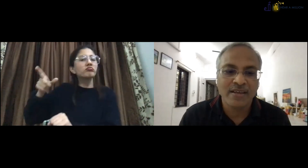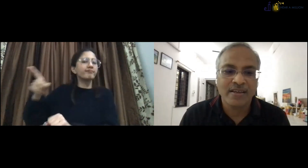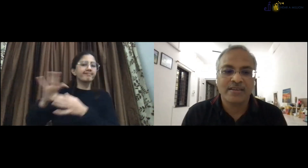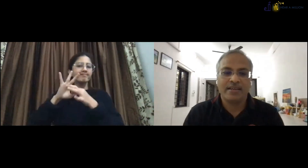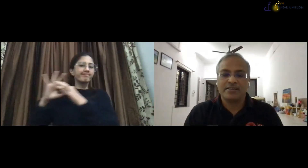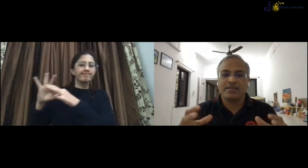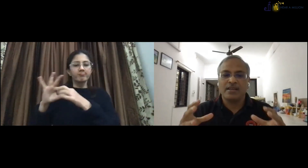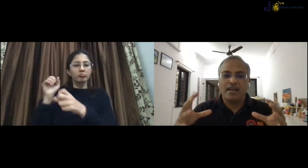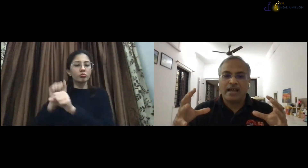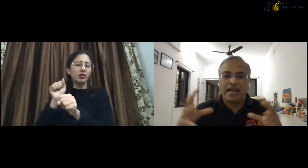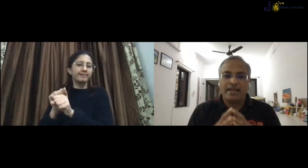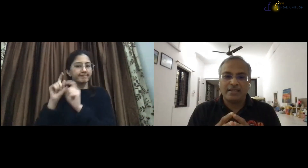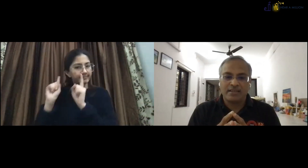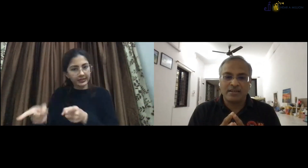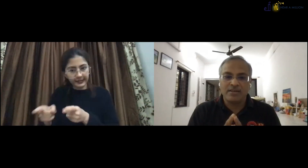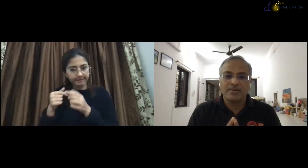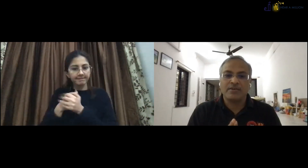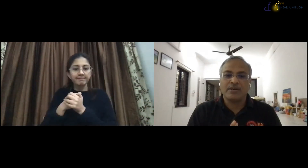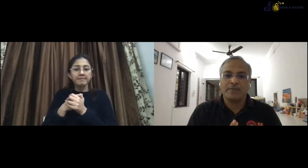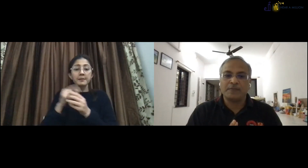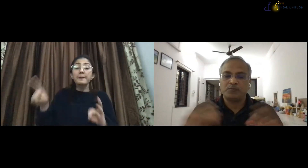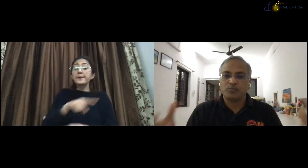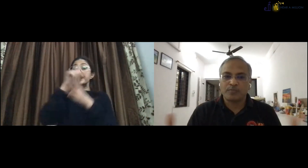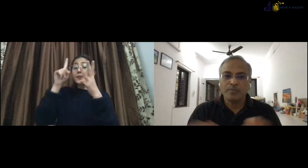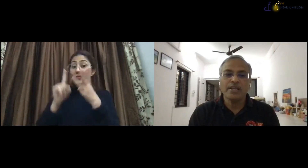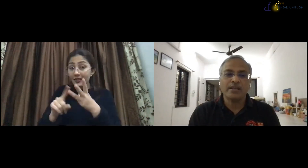leader. Yes. And the third